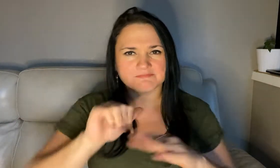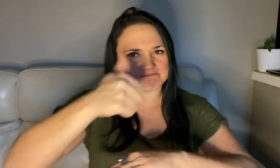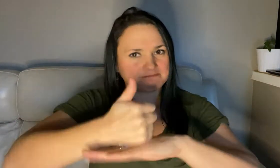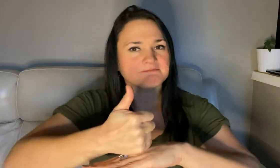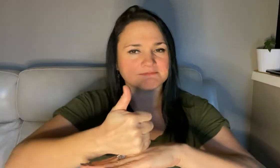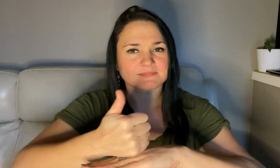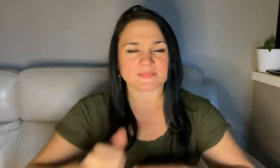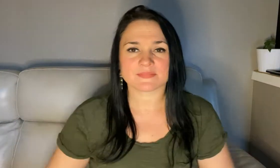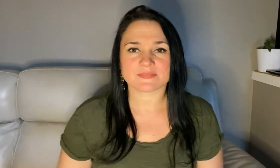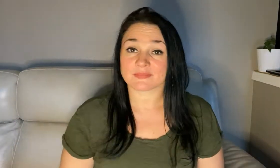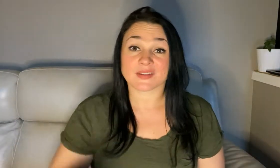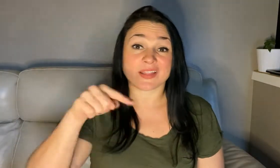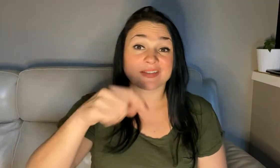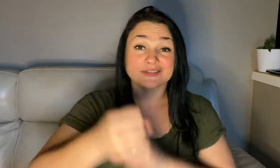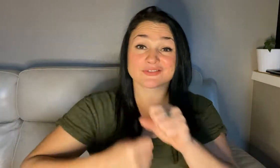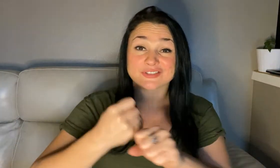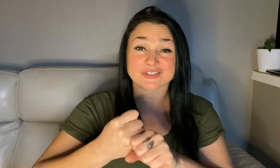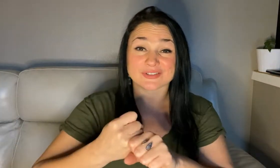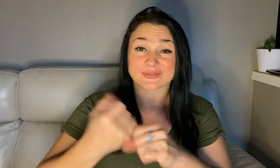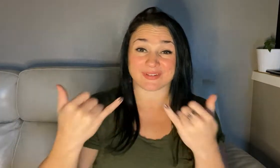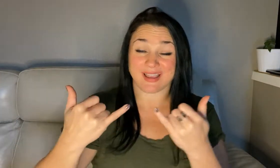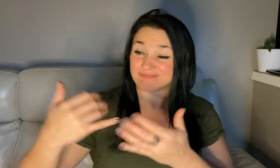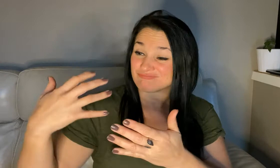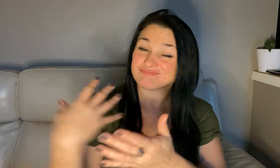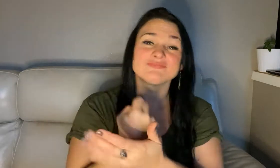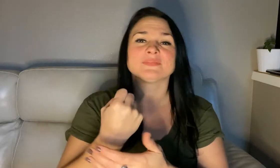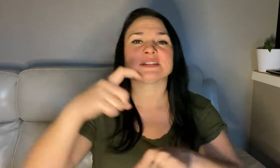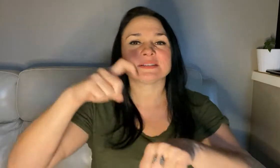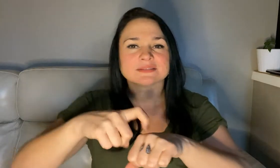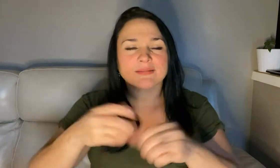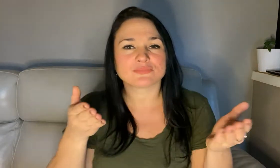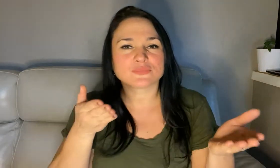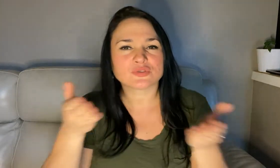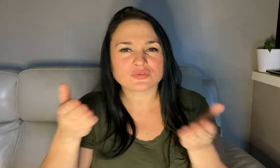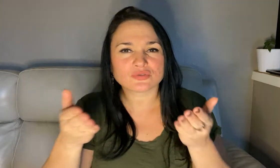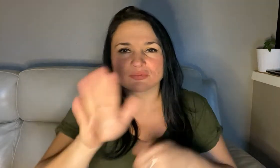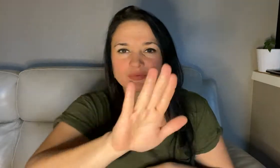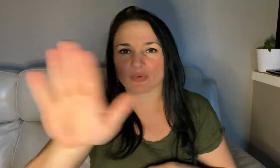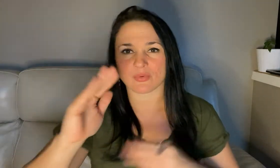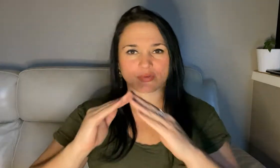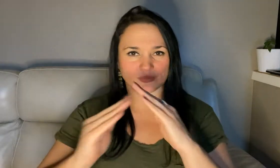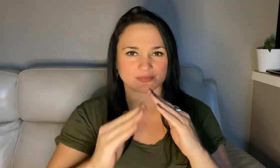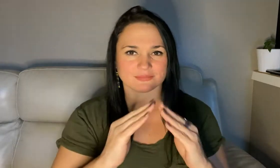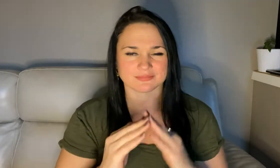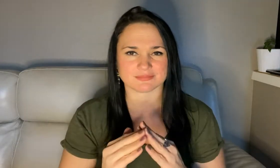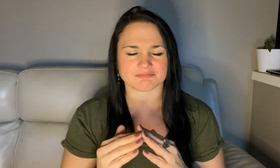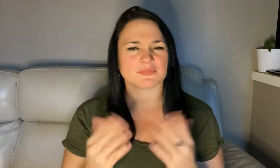are. And then establish it. Now, this year is an opportunity for you to